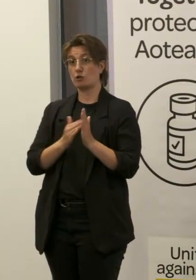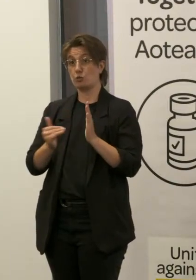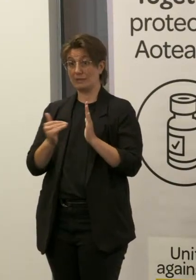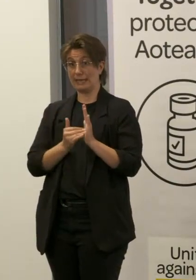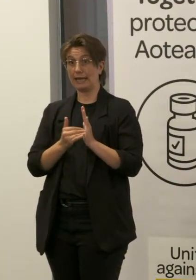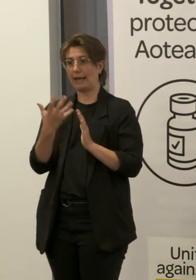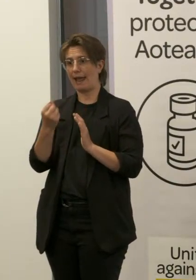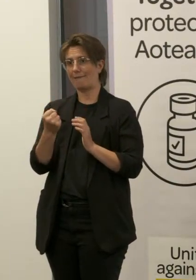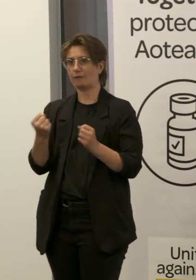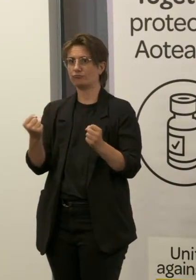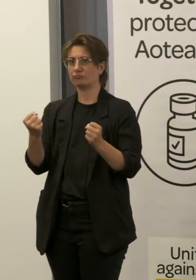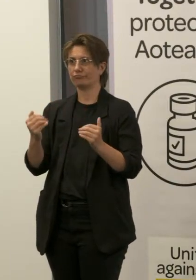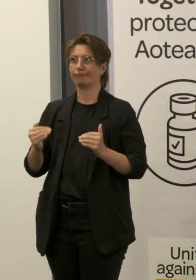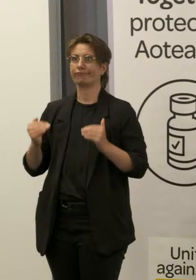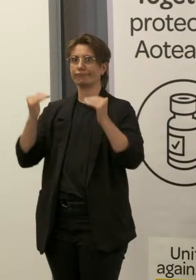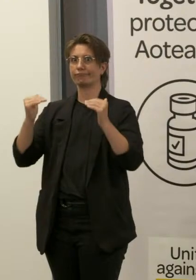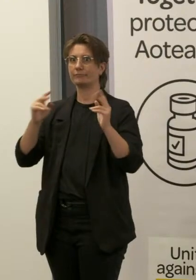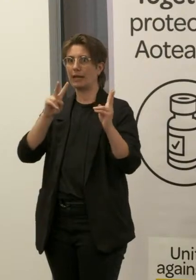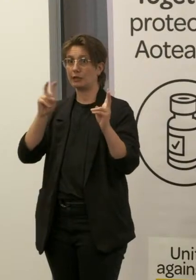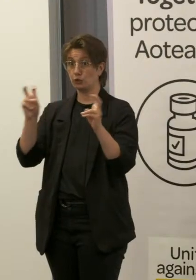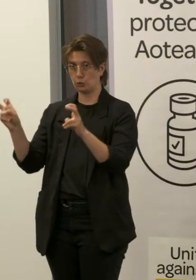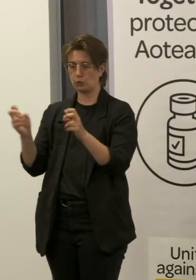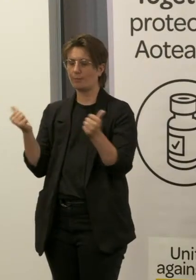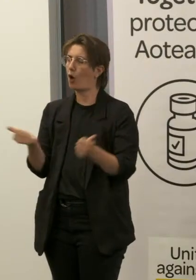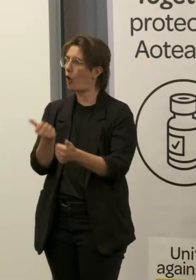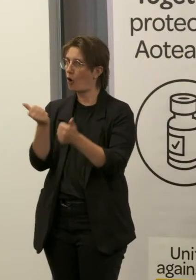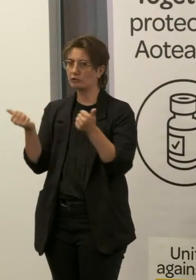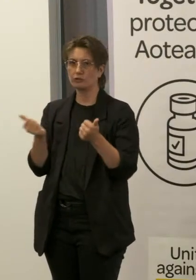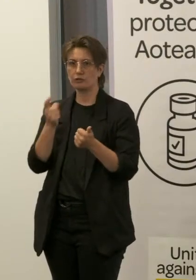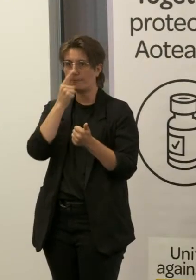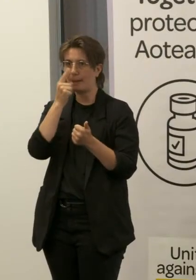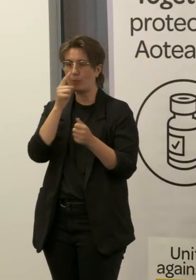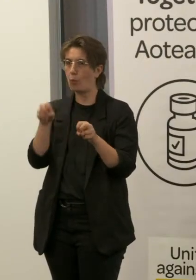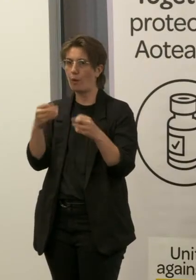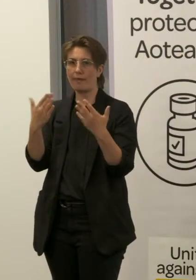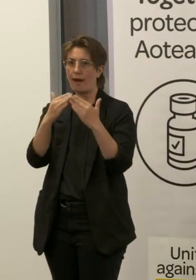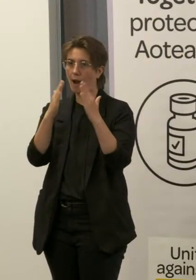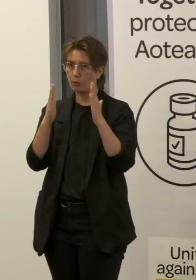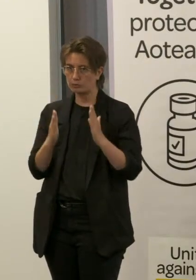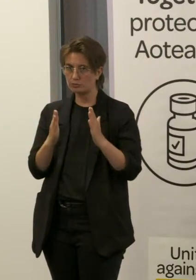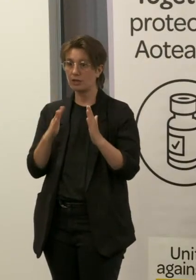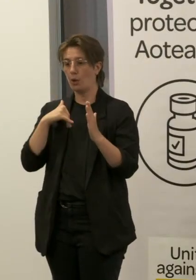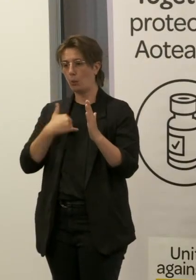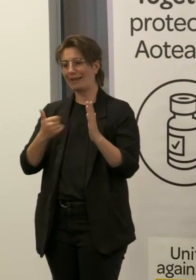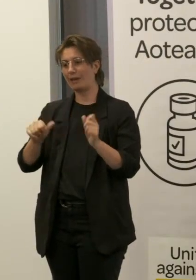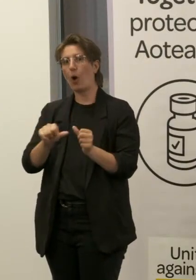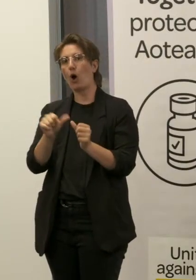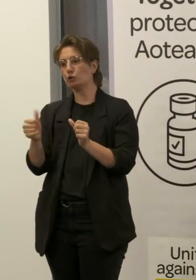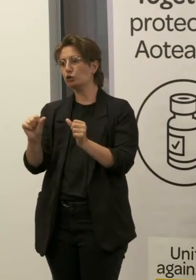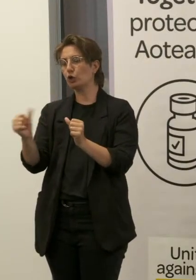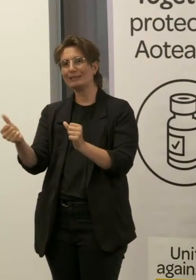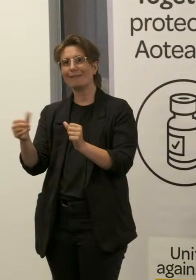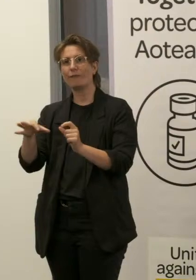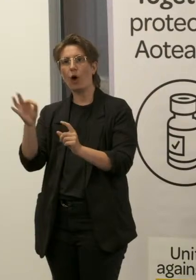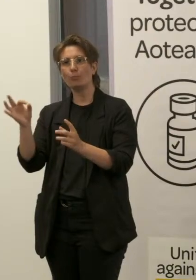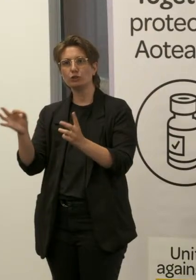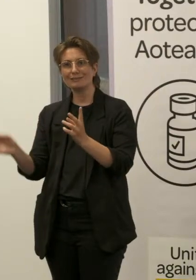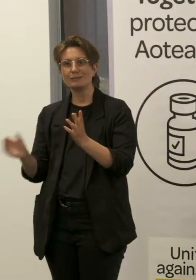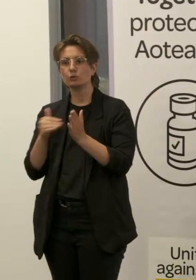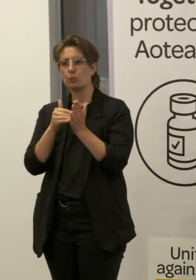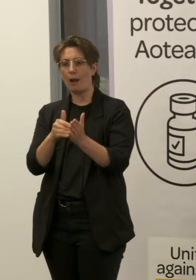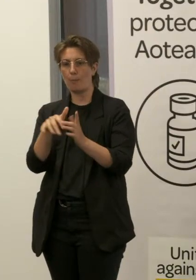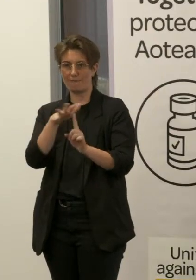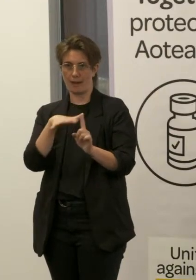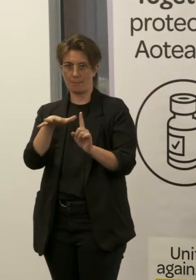significant issues, that we have to use alternate accommodation options to actually help the whānau. Generally today that should really